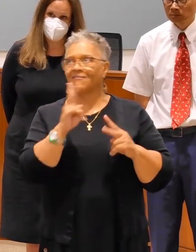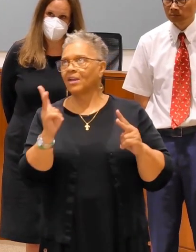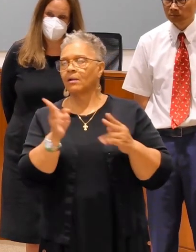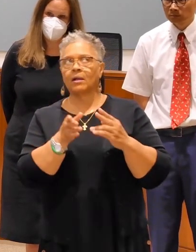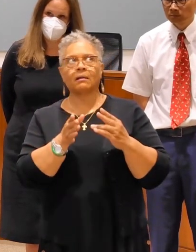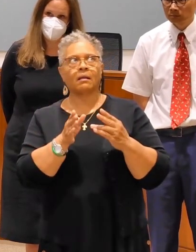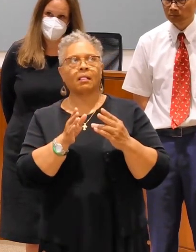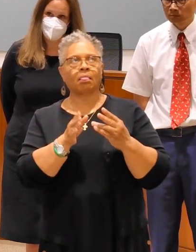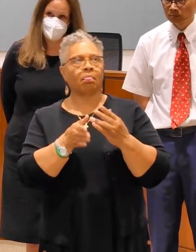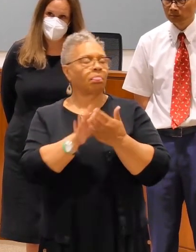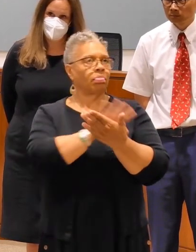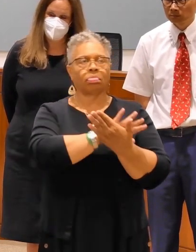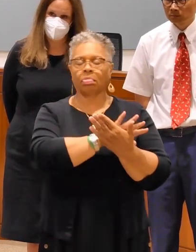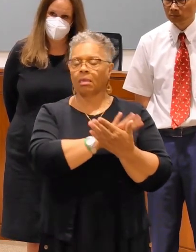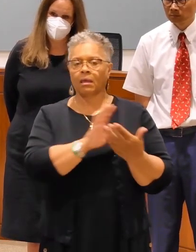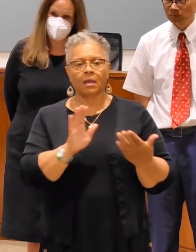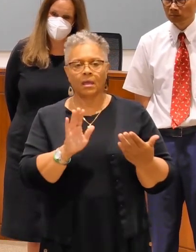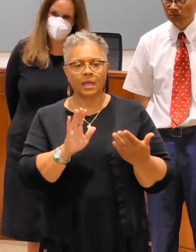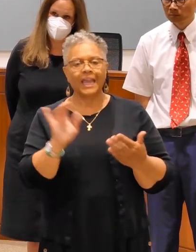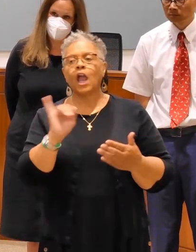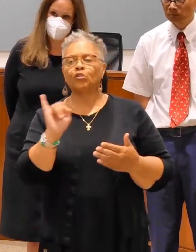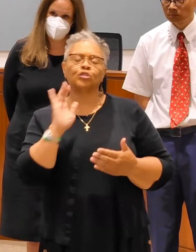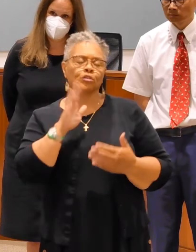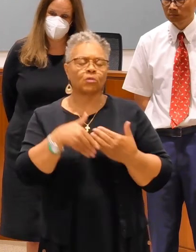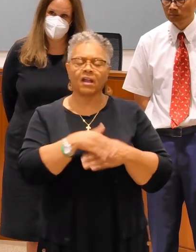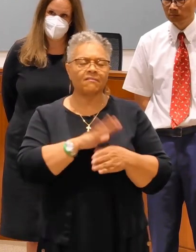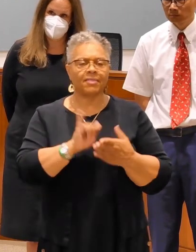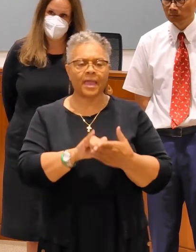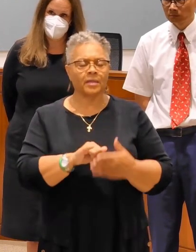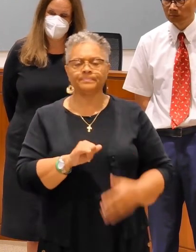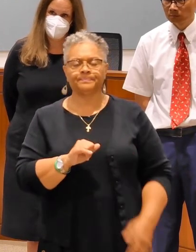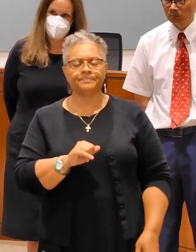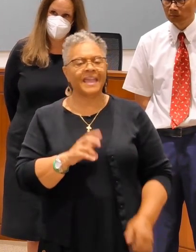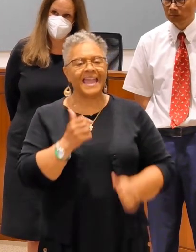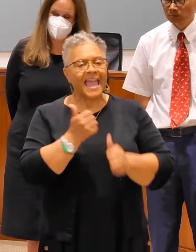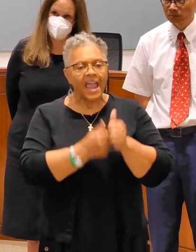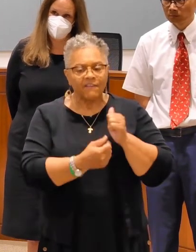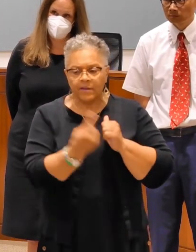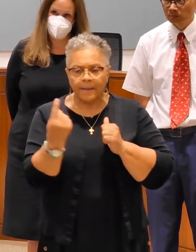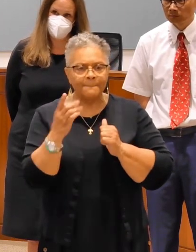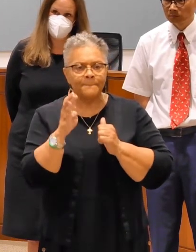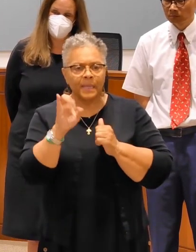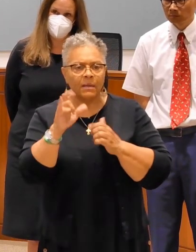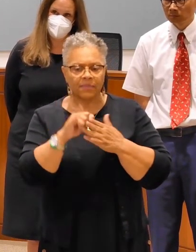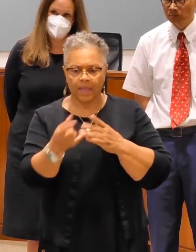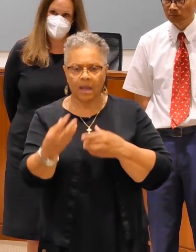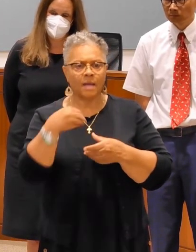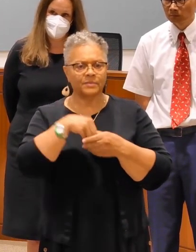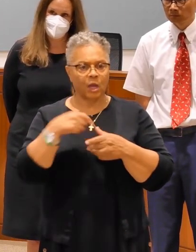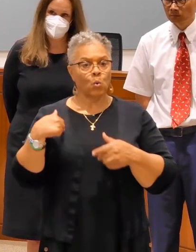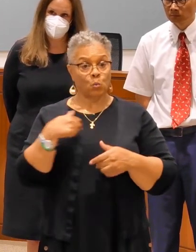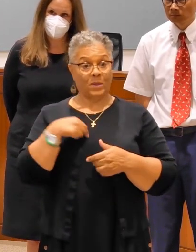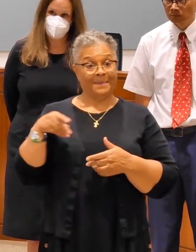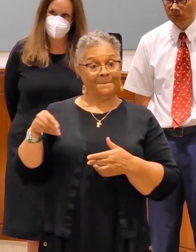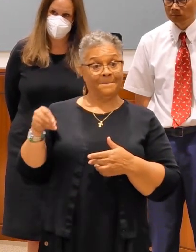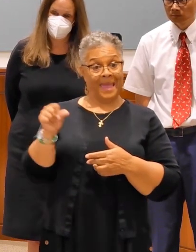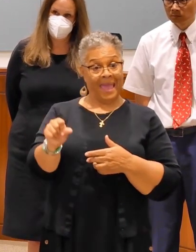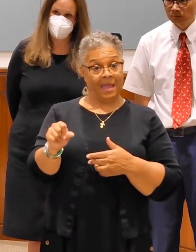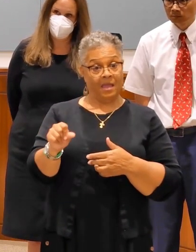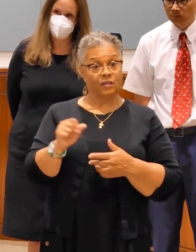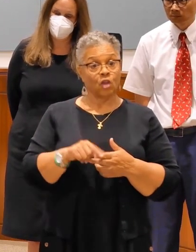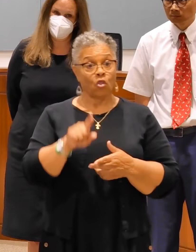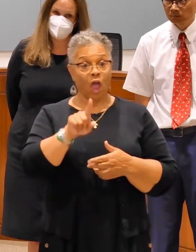oh, insurance will just cover that. Every one of those bills that come in, we pay for. So